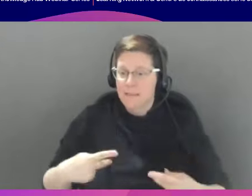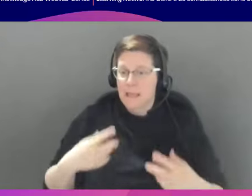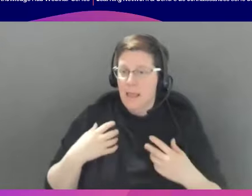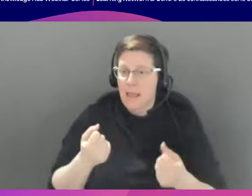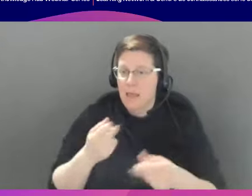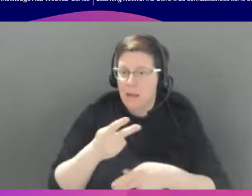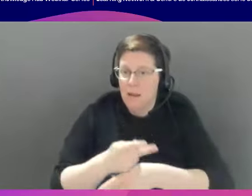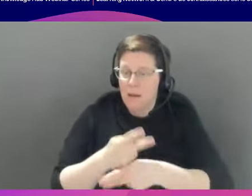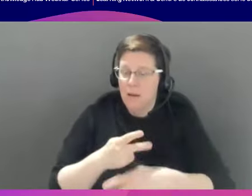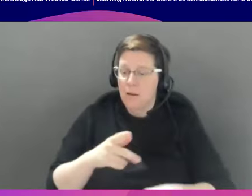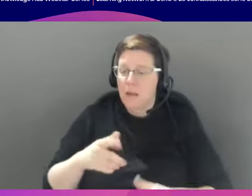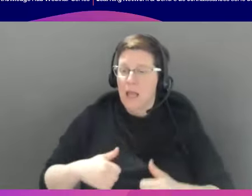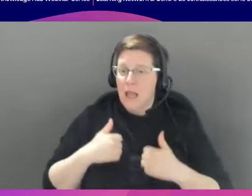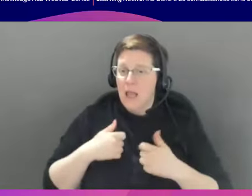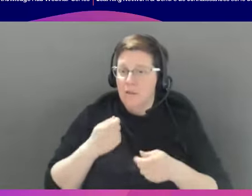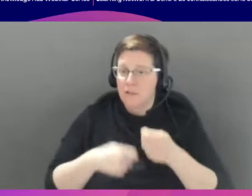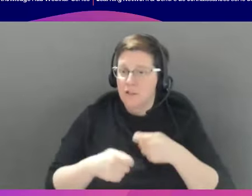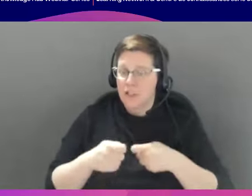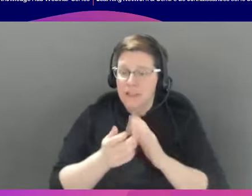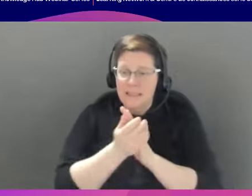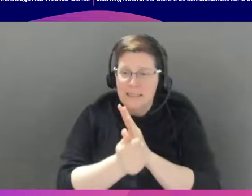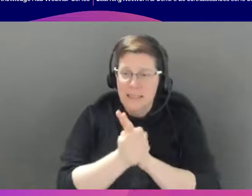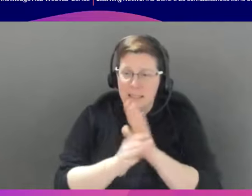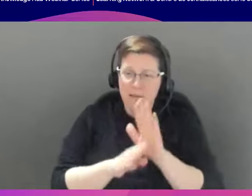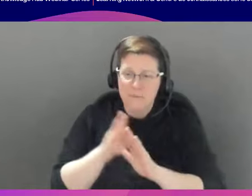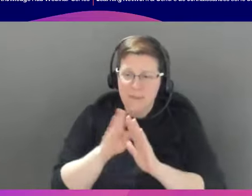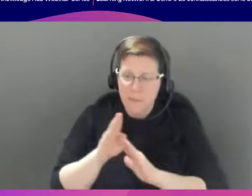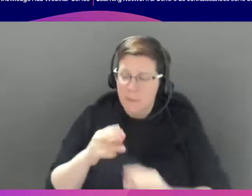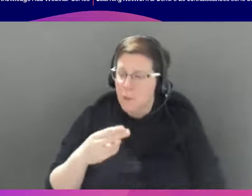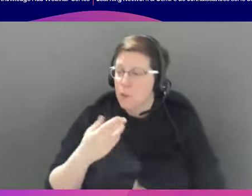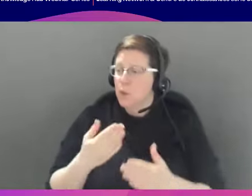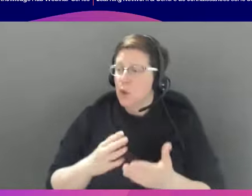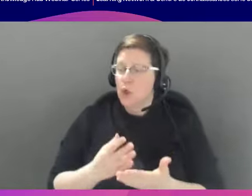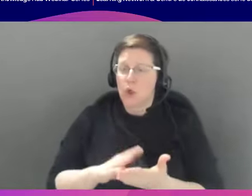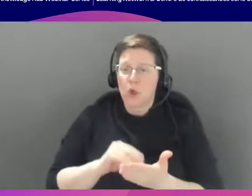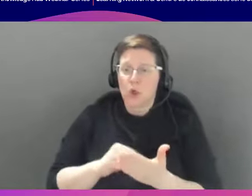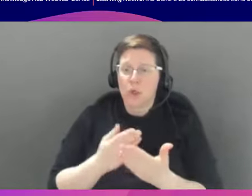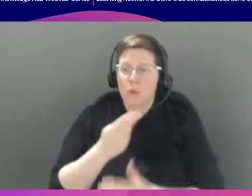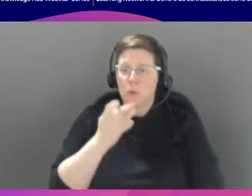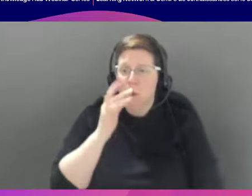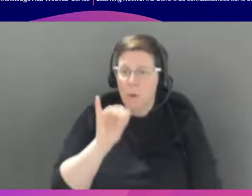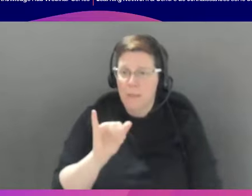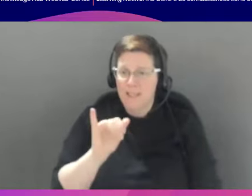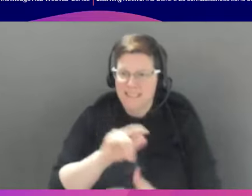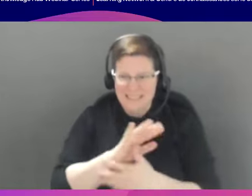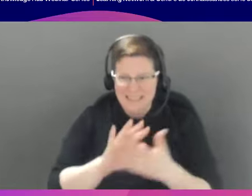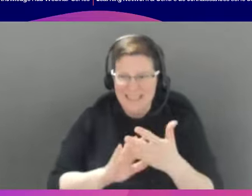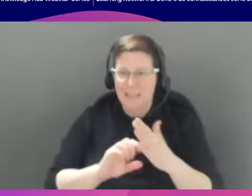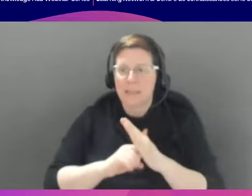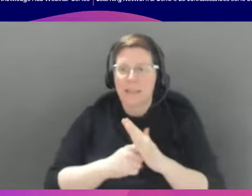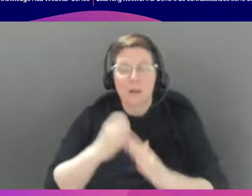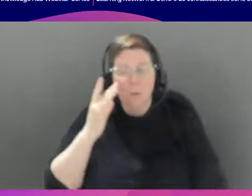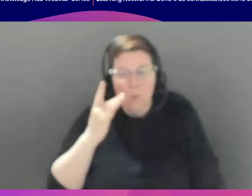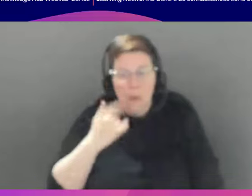lifestyle changes, skill building, learning new hobbies. And these things were key because we know